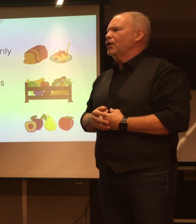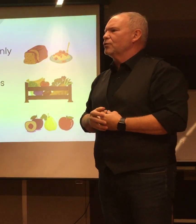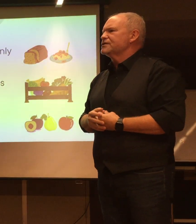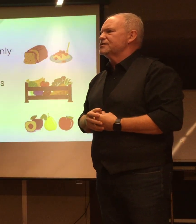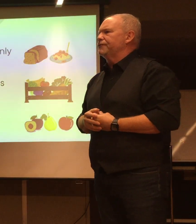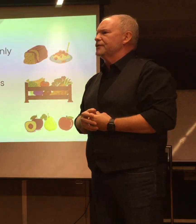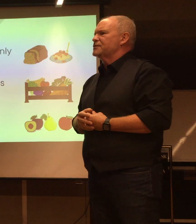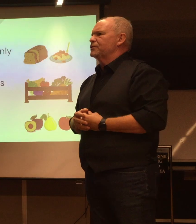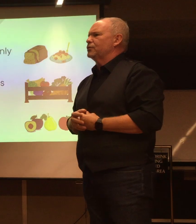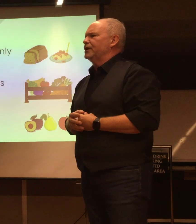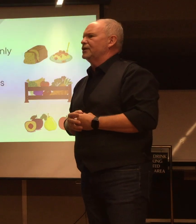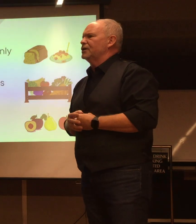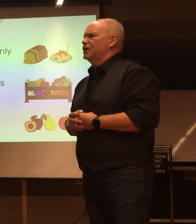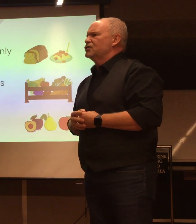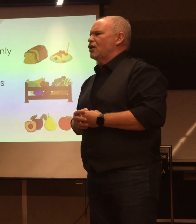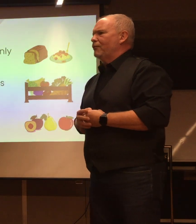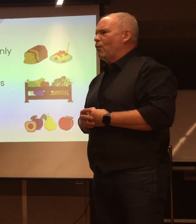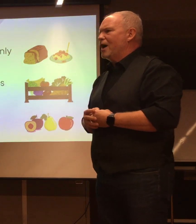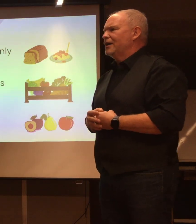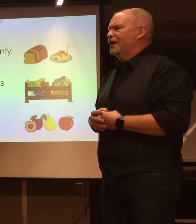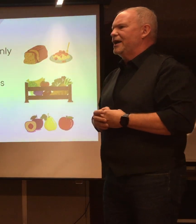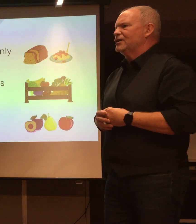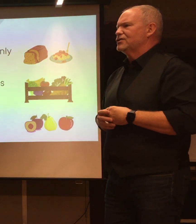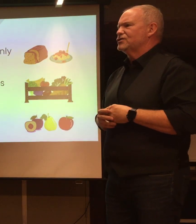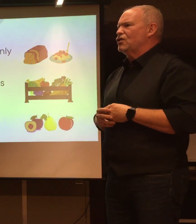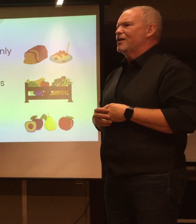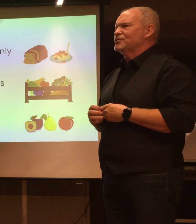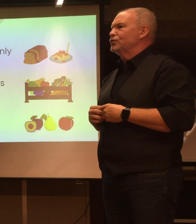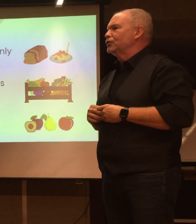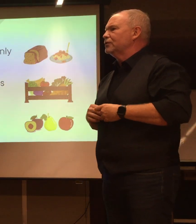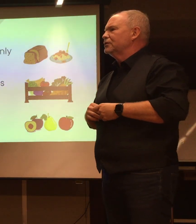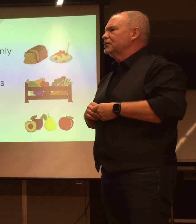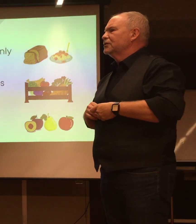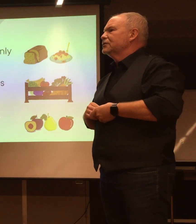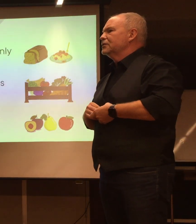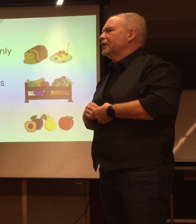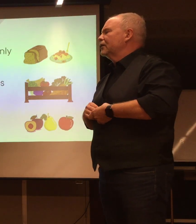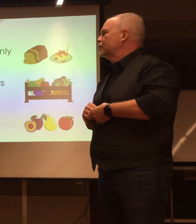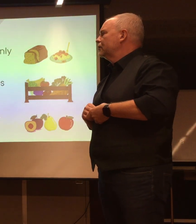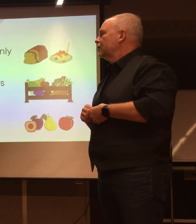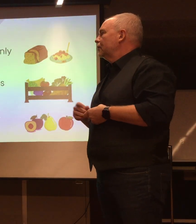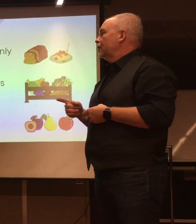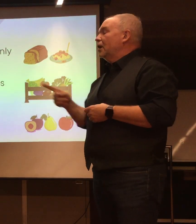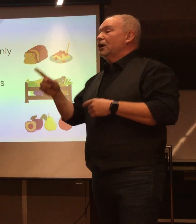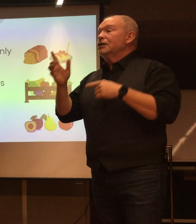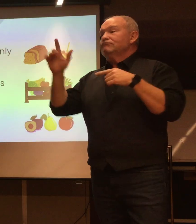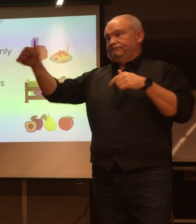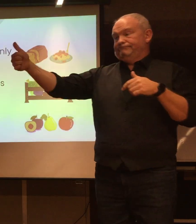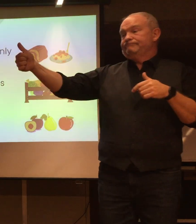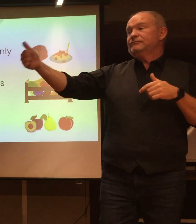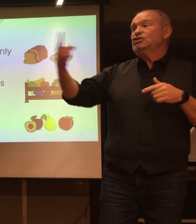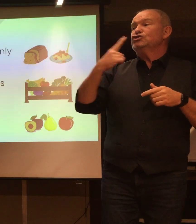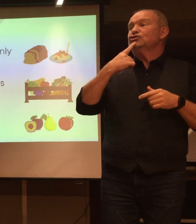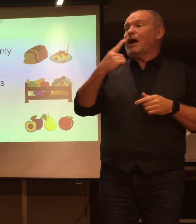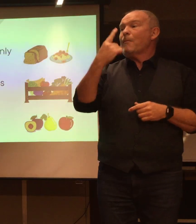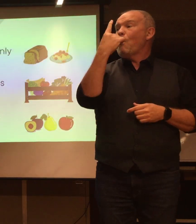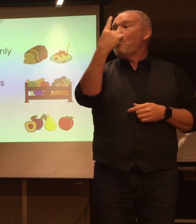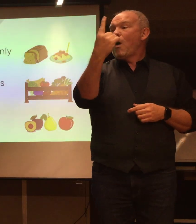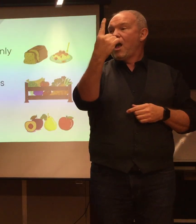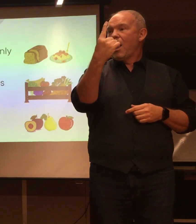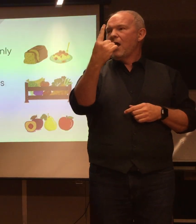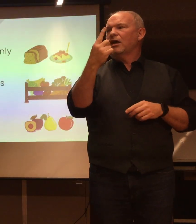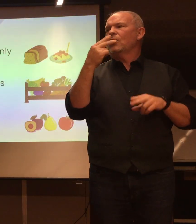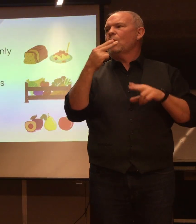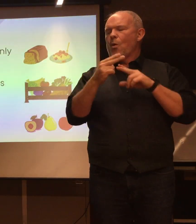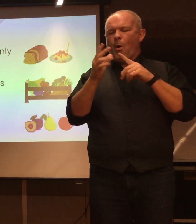I want to know what's the difference between type 1 and type 2? Yeah. Yeah. So type 1 is something called